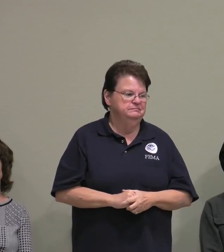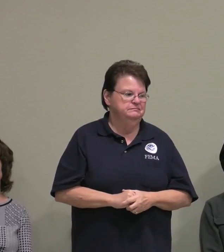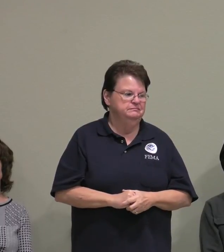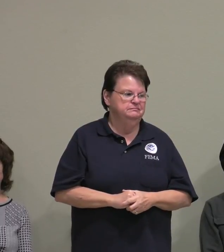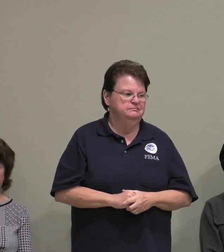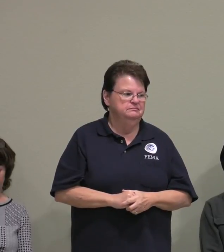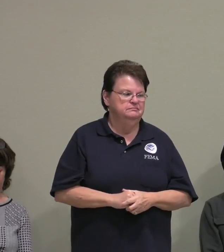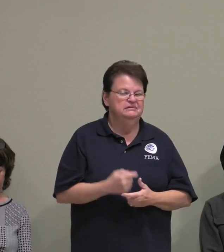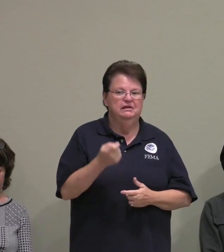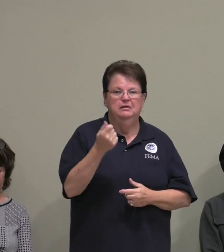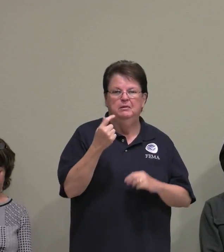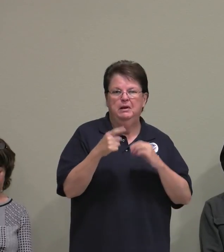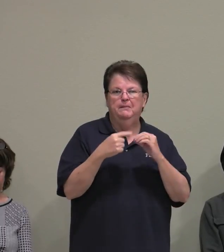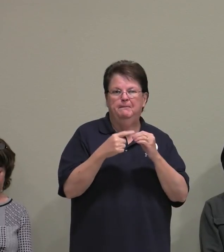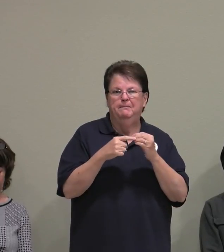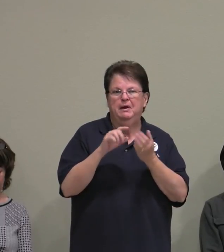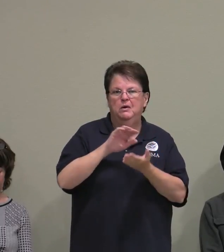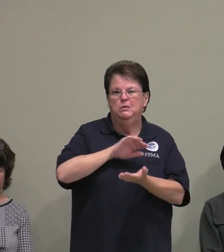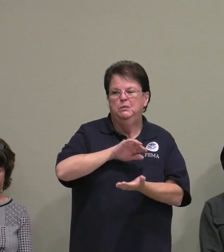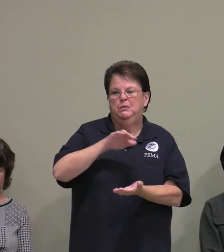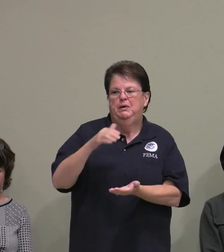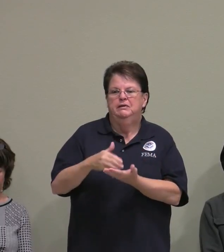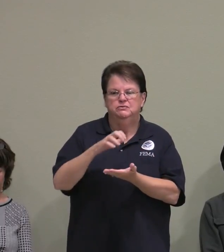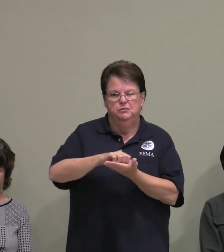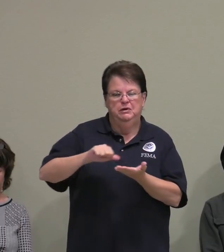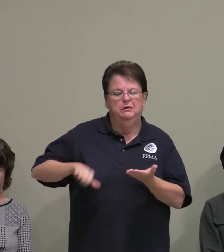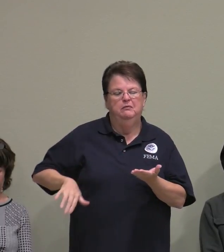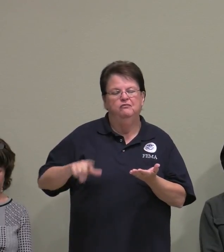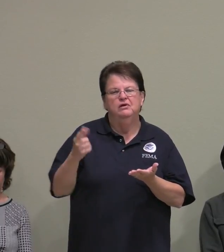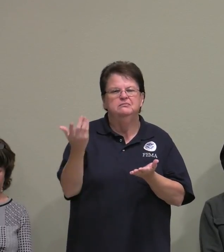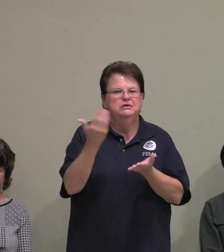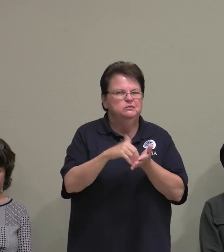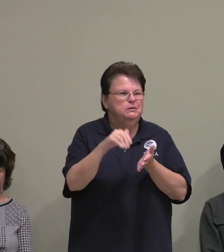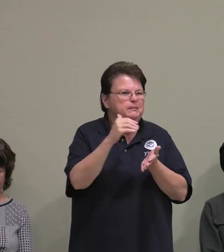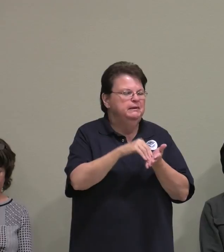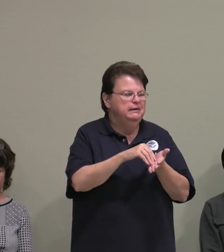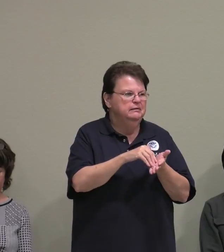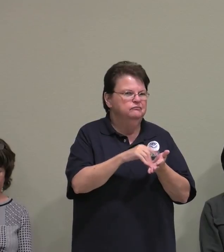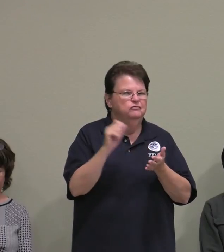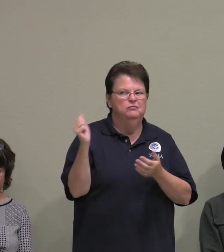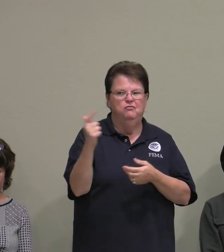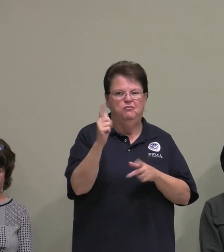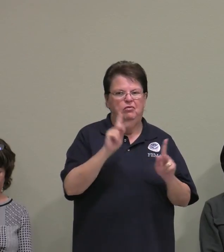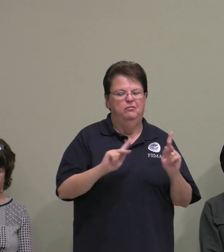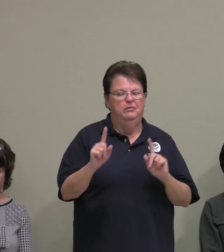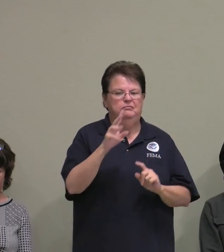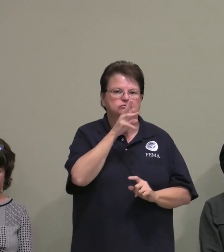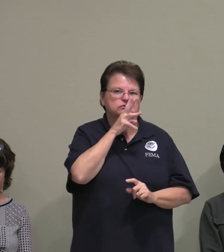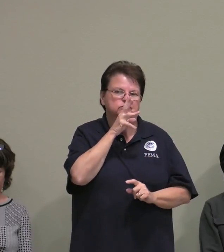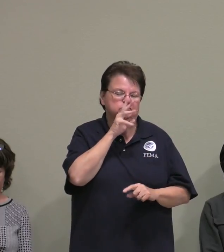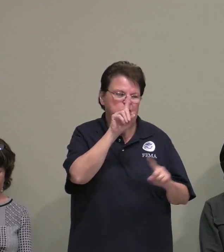I want to say something a little about the debris removal. It's been reiterated a few times. But from all the folks that I've talked to,